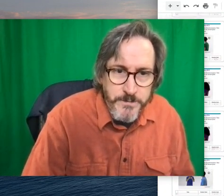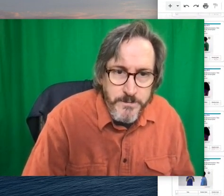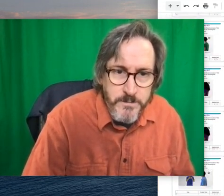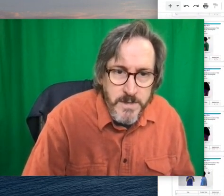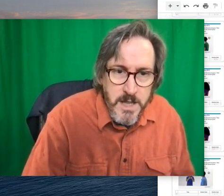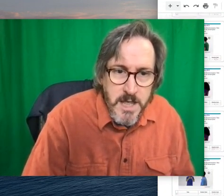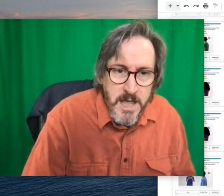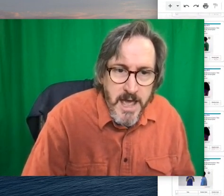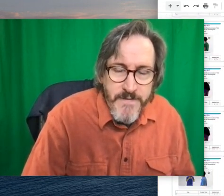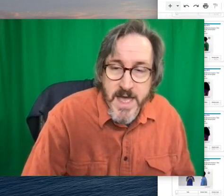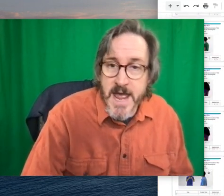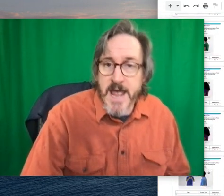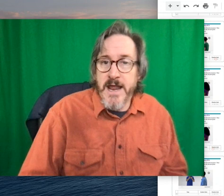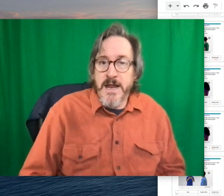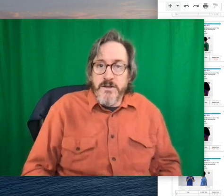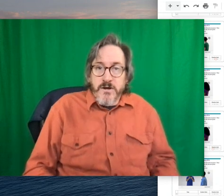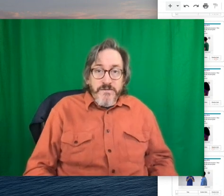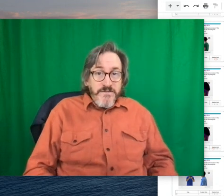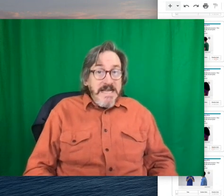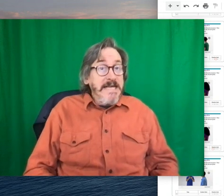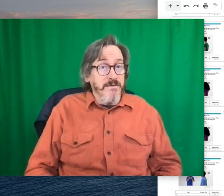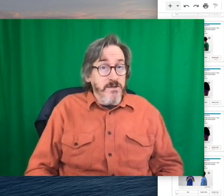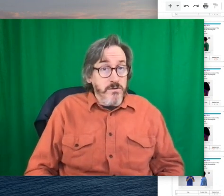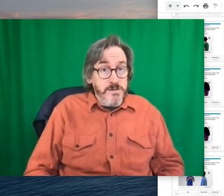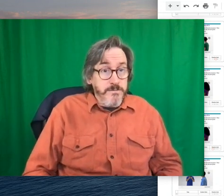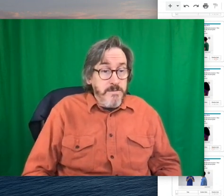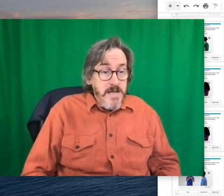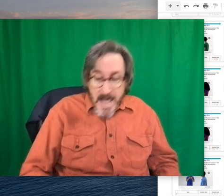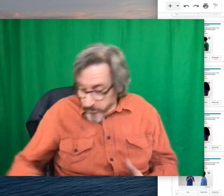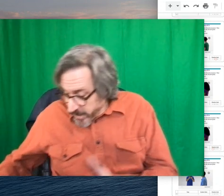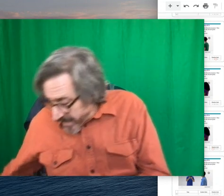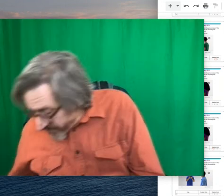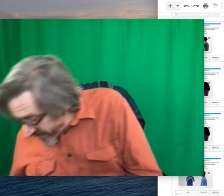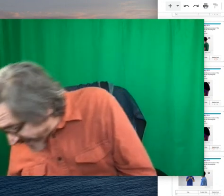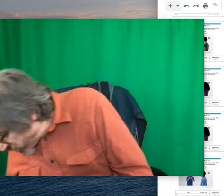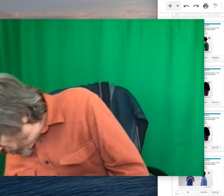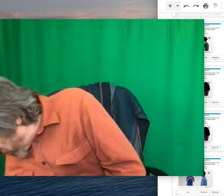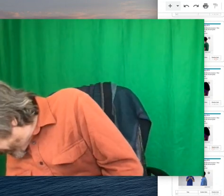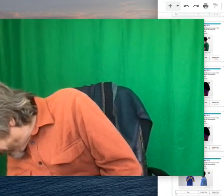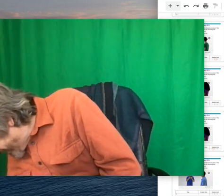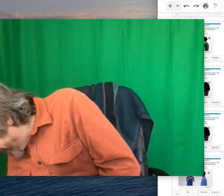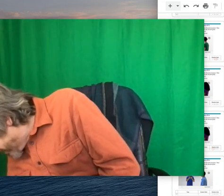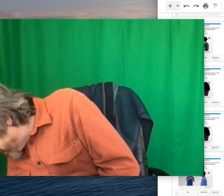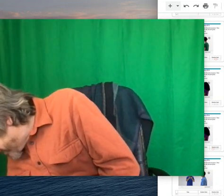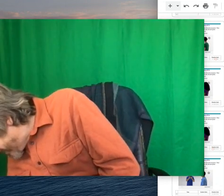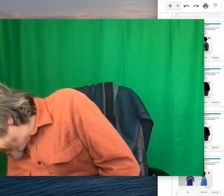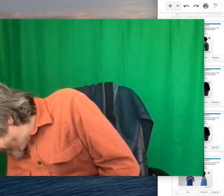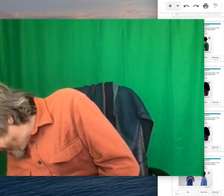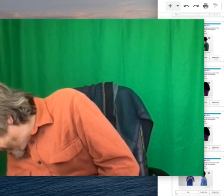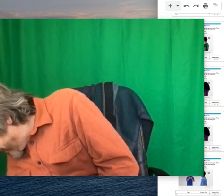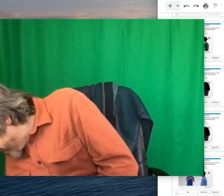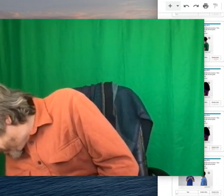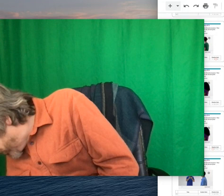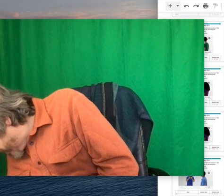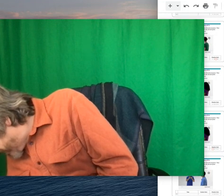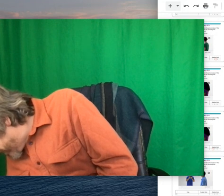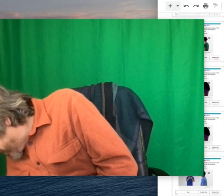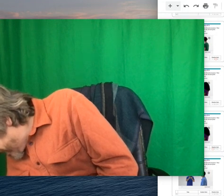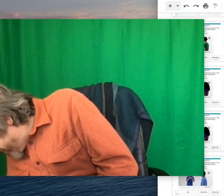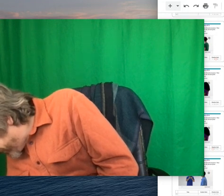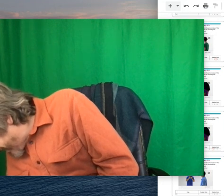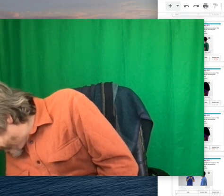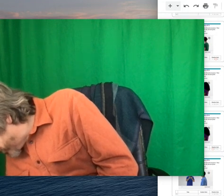to do. And then there are 15 of those. And really, that's all there is in this